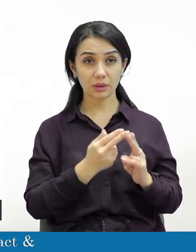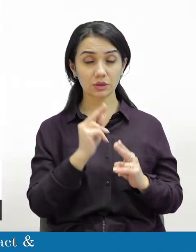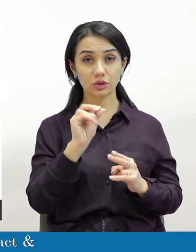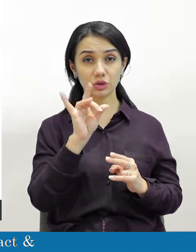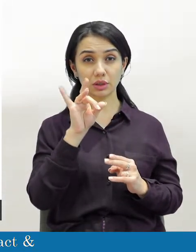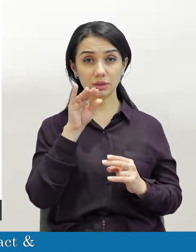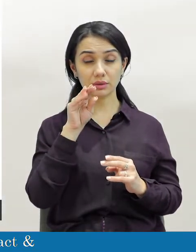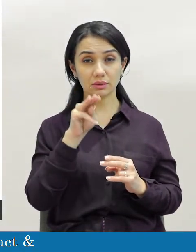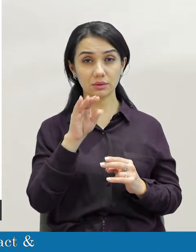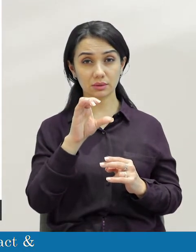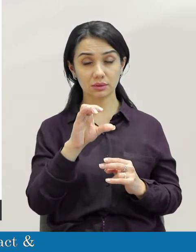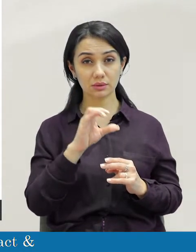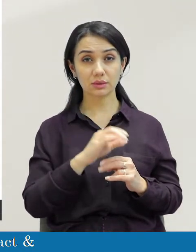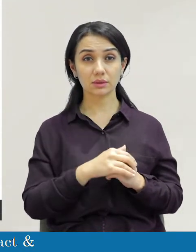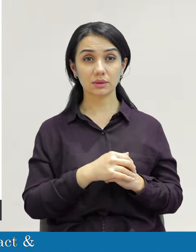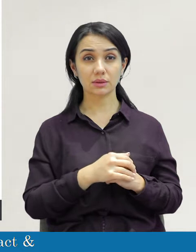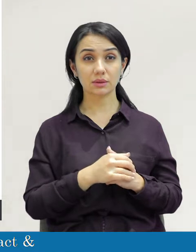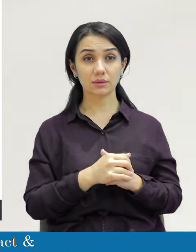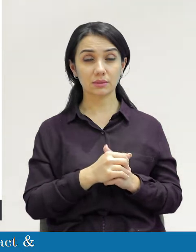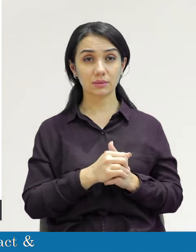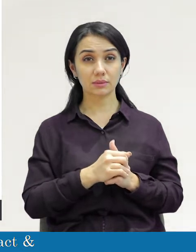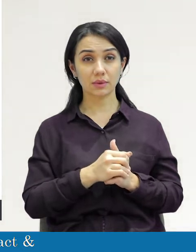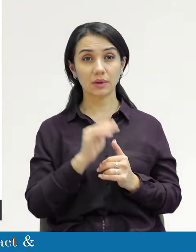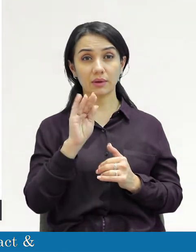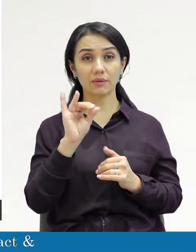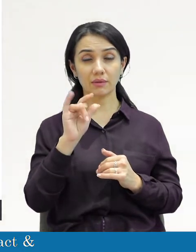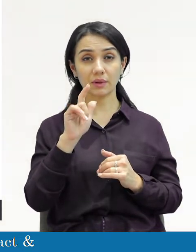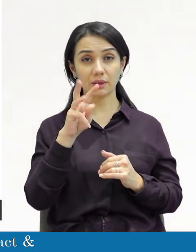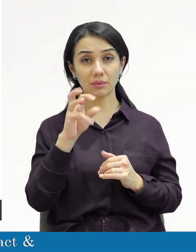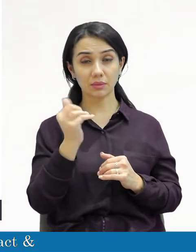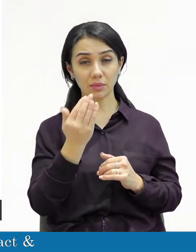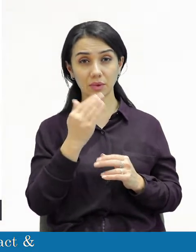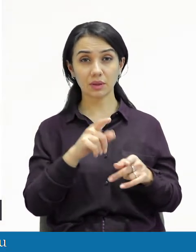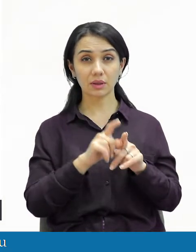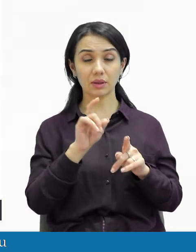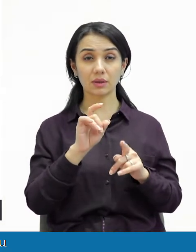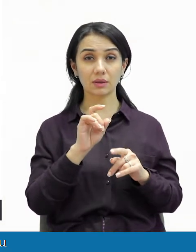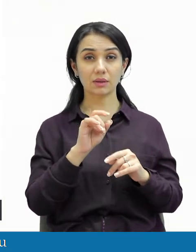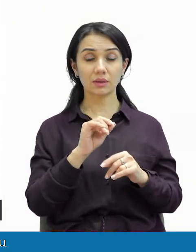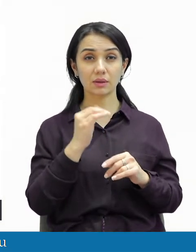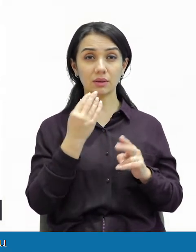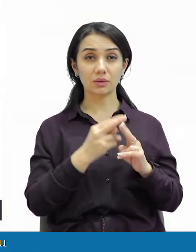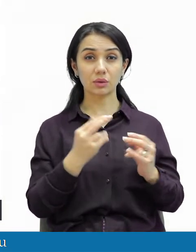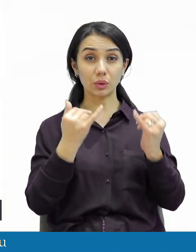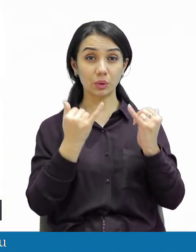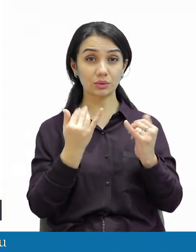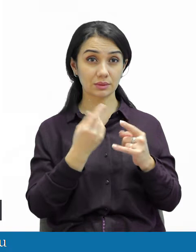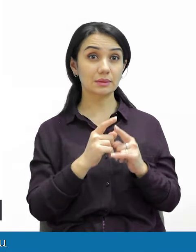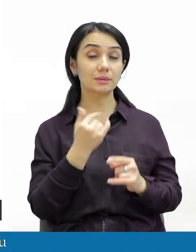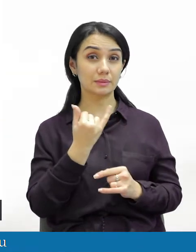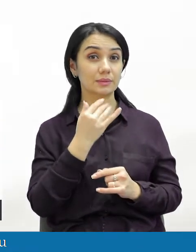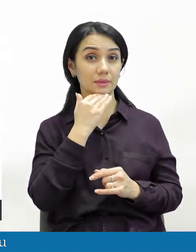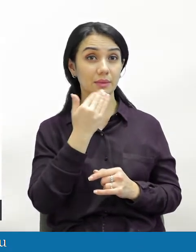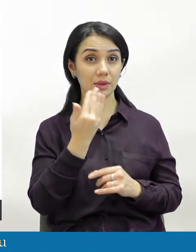Charts va Figma 2 HTML CSS React something. Hozircha menimcha shular